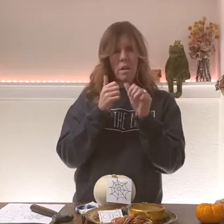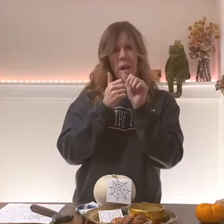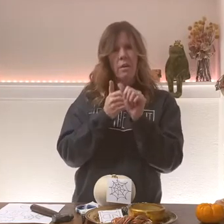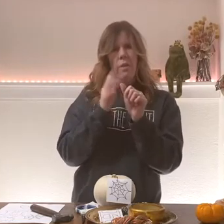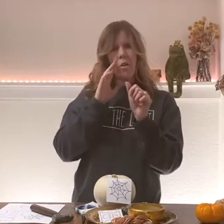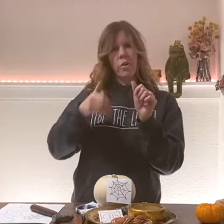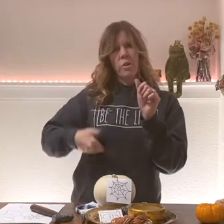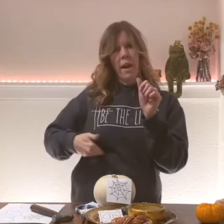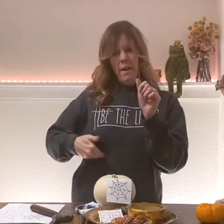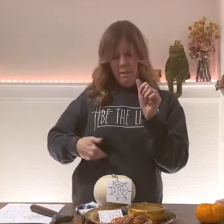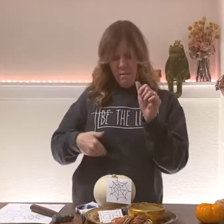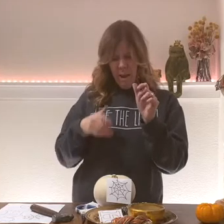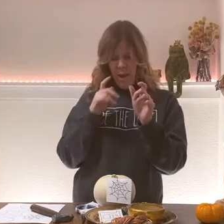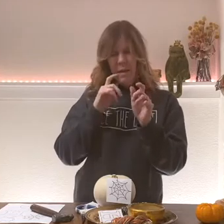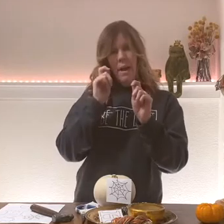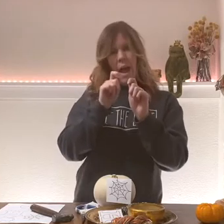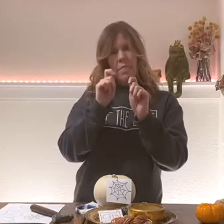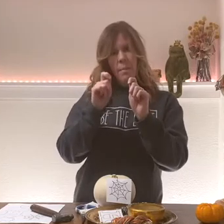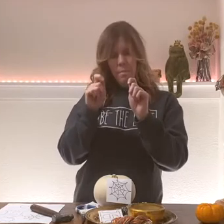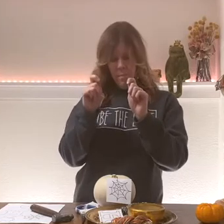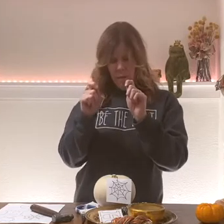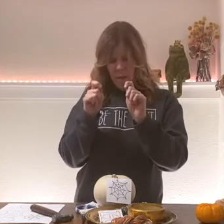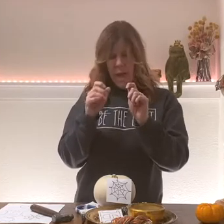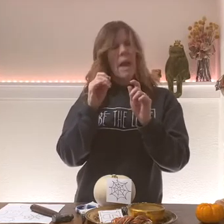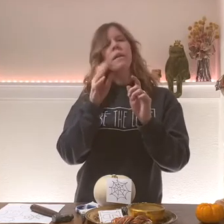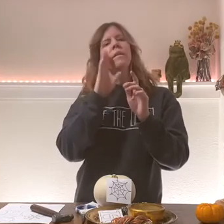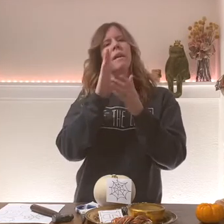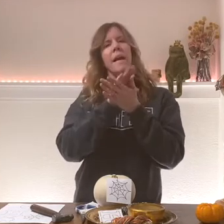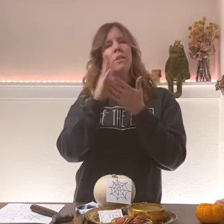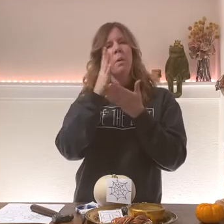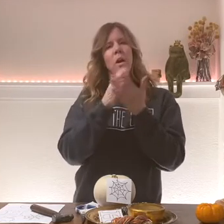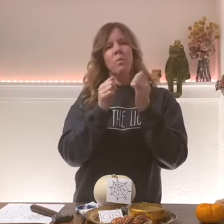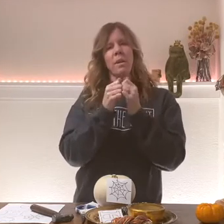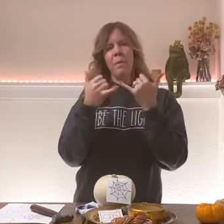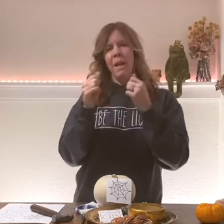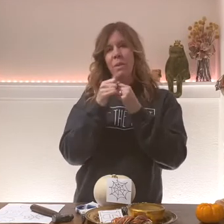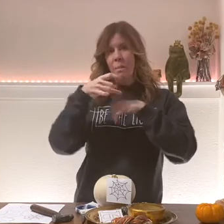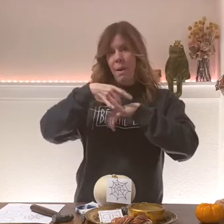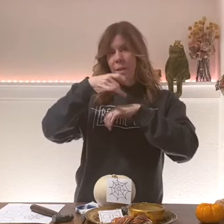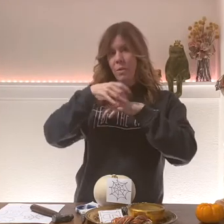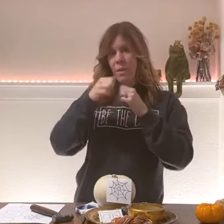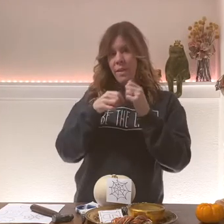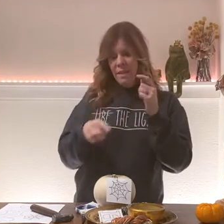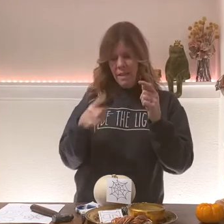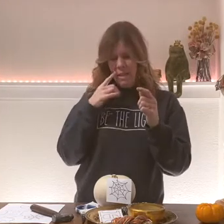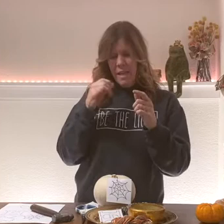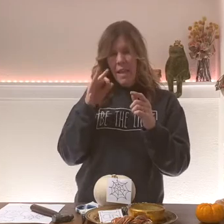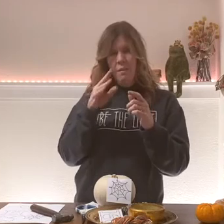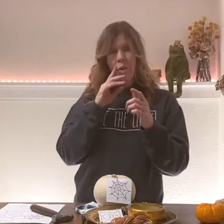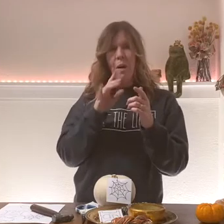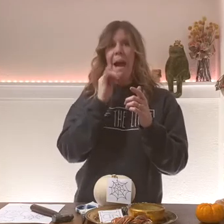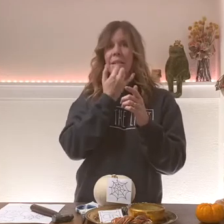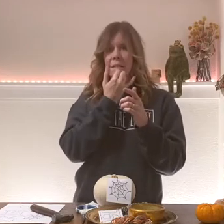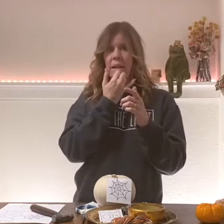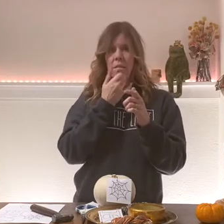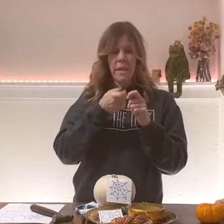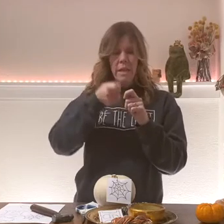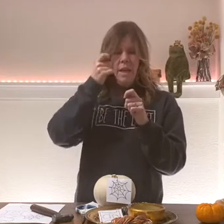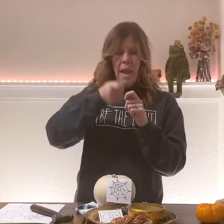of follow your gut and add them. And the nice part with playing with a pumpkin with this is if you accidentally hammer